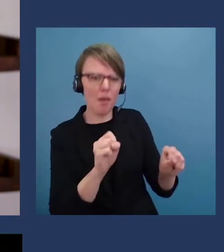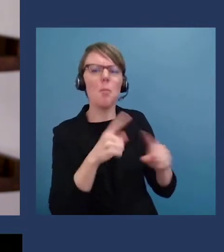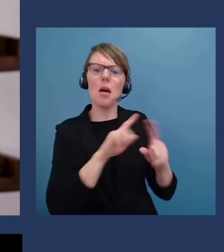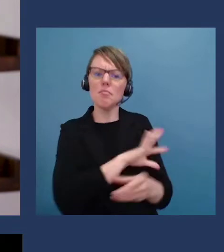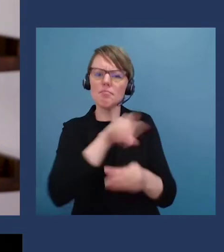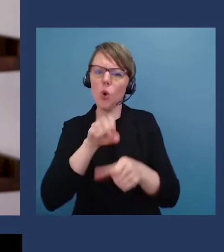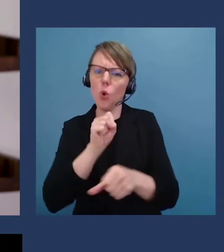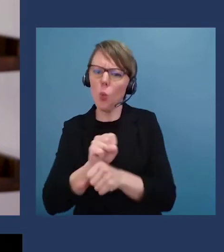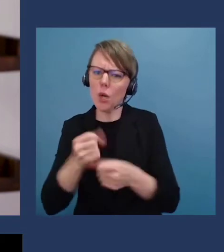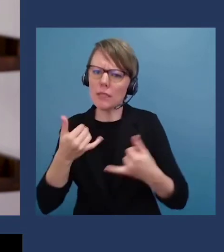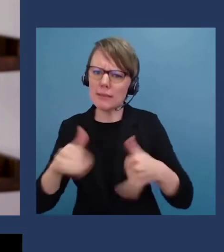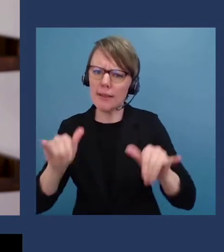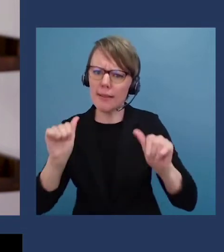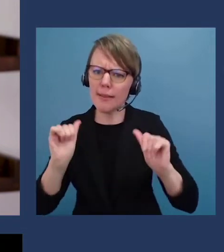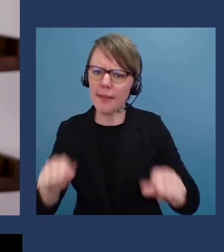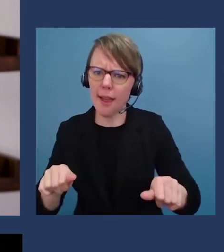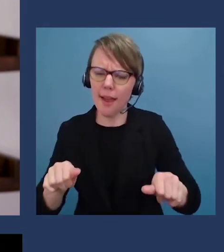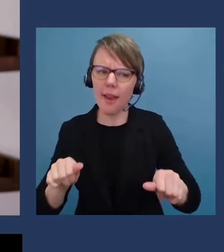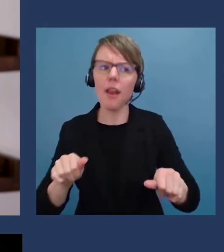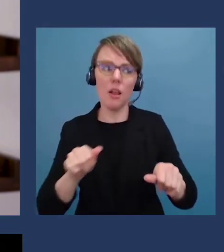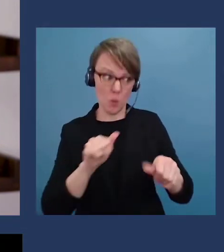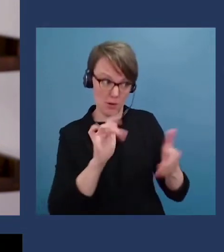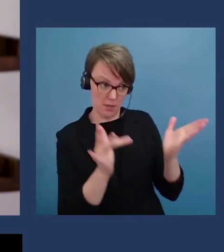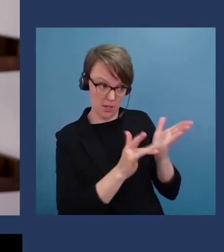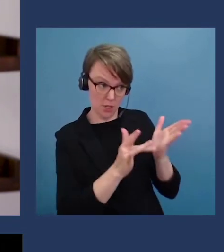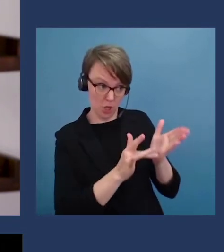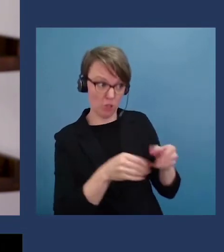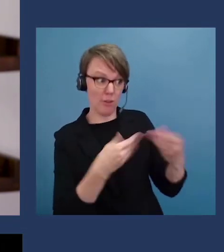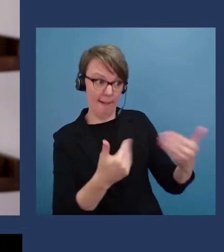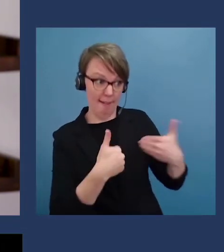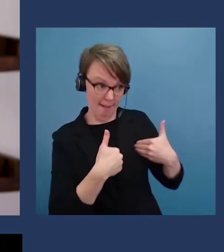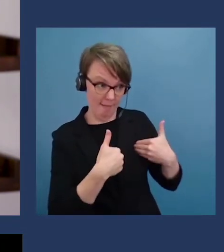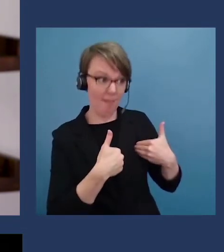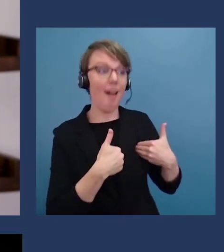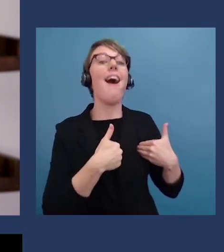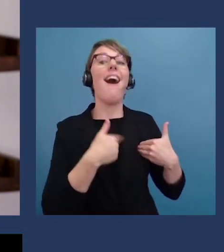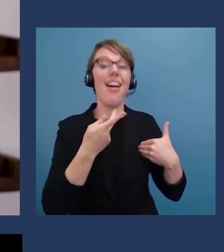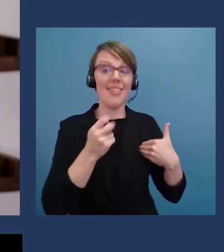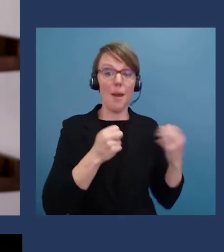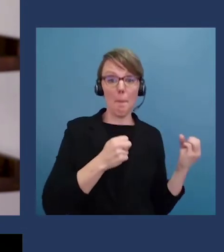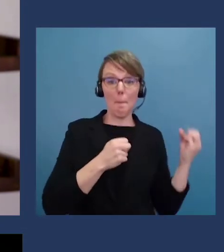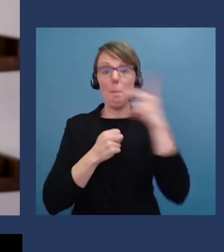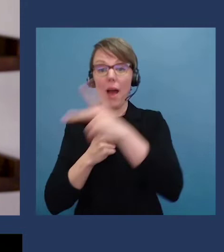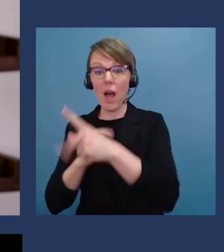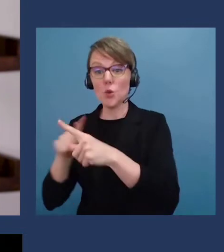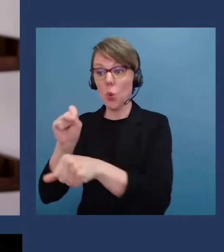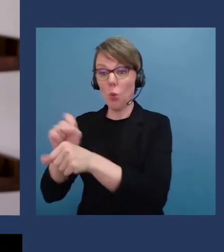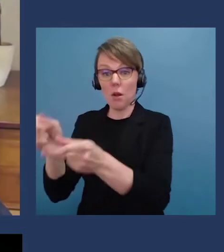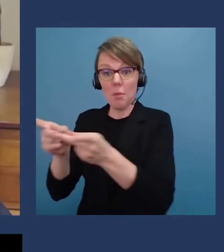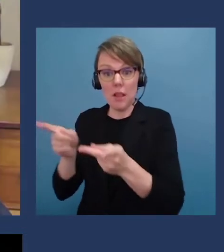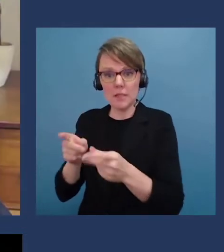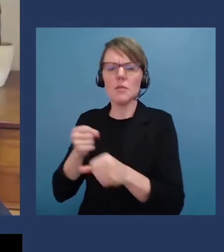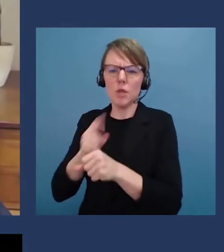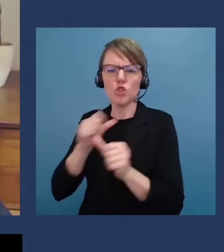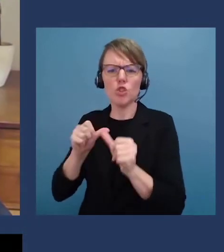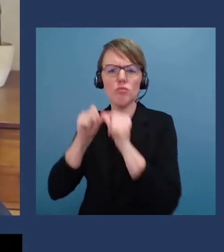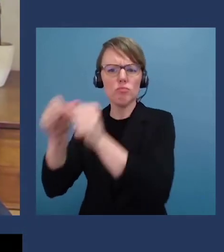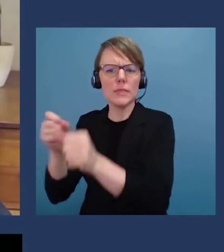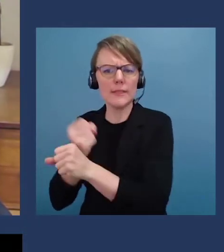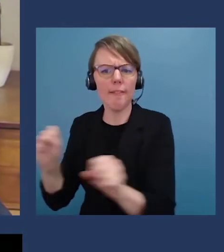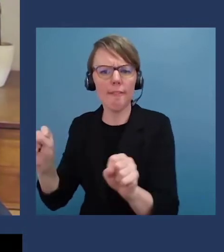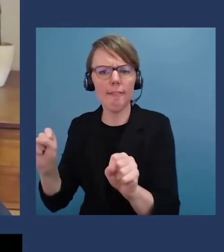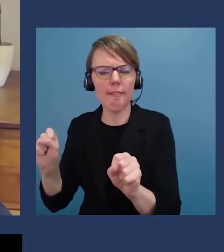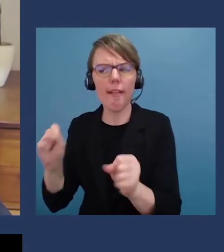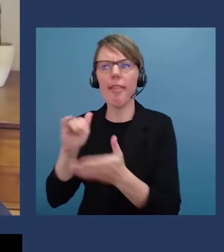and accessibility, not as something that you do after the product has been created, but at the core of how you